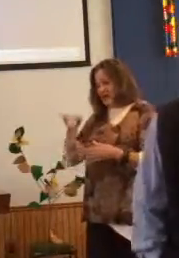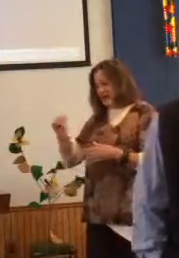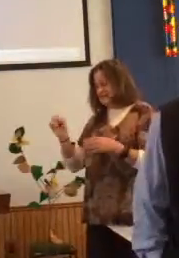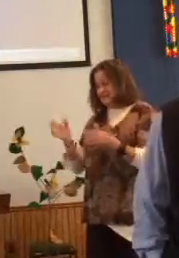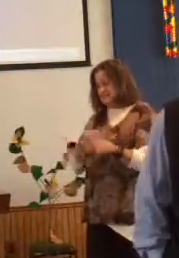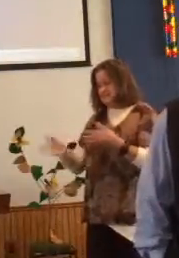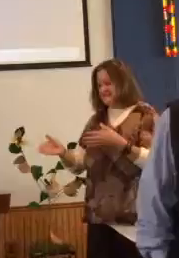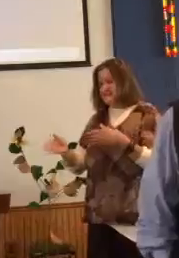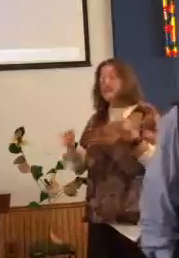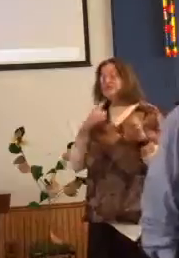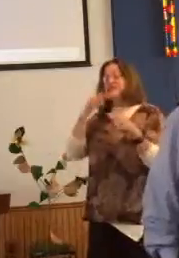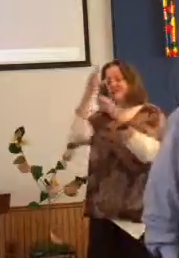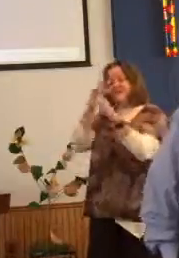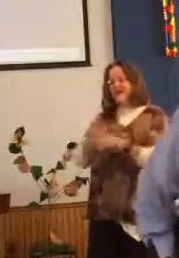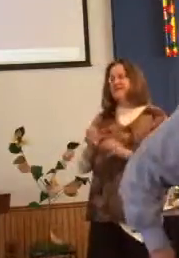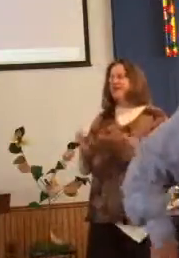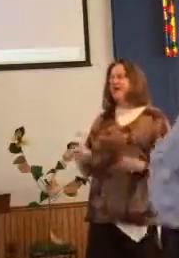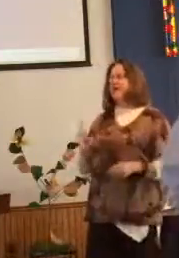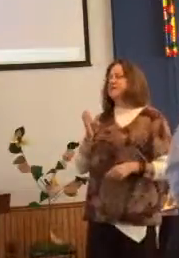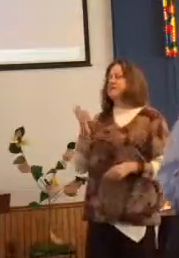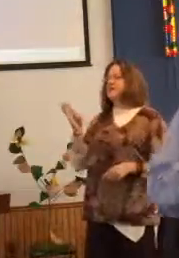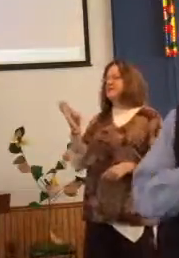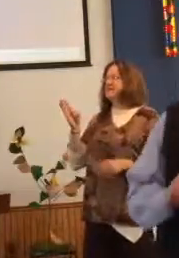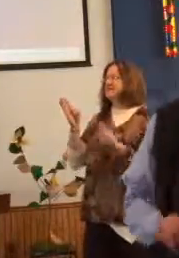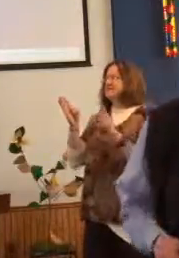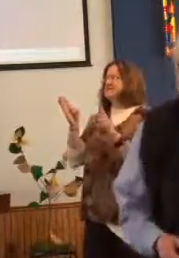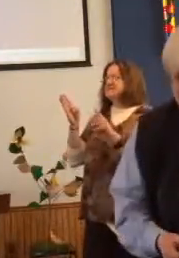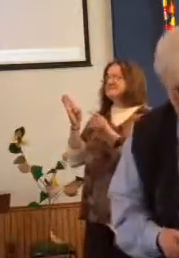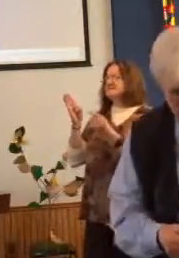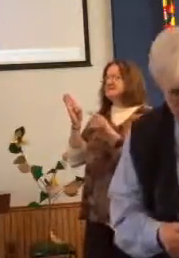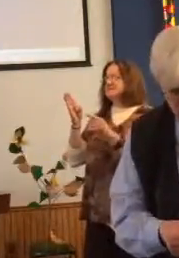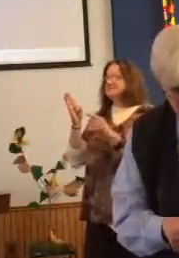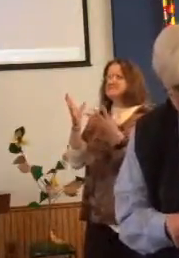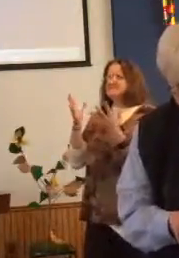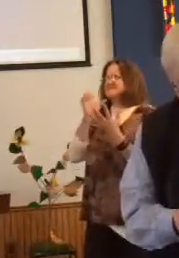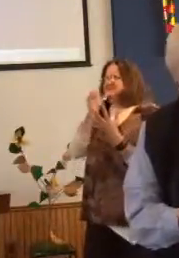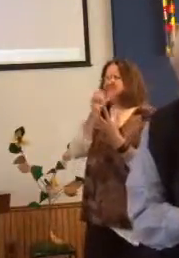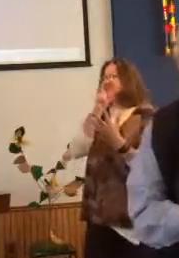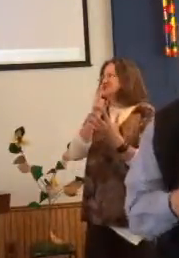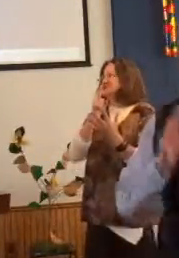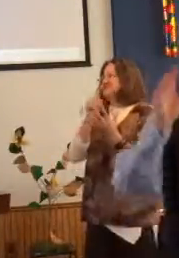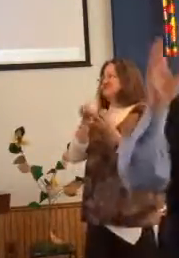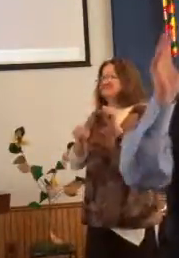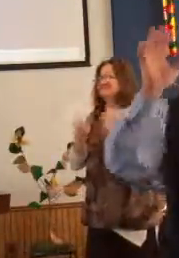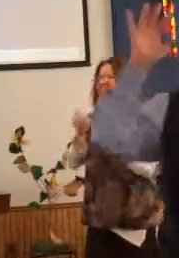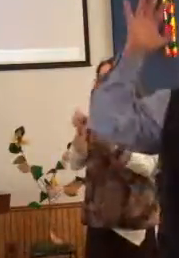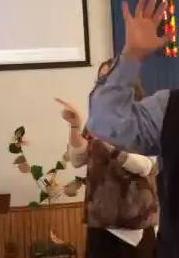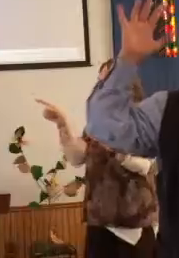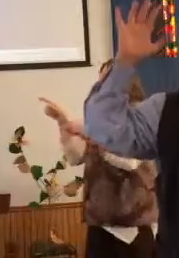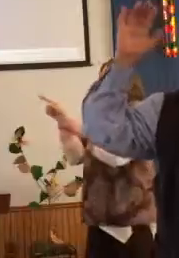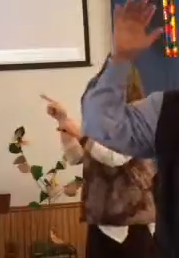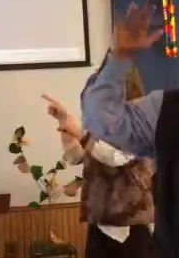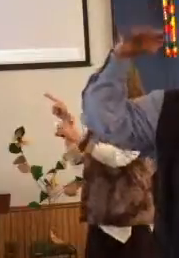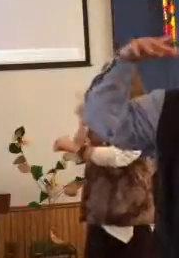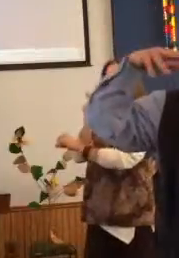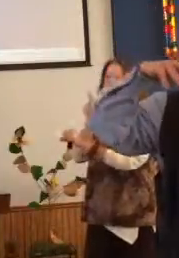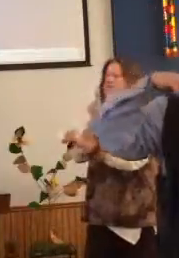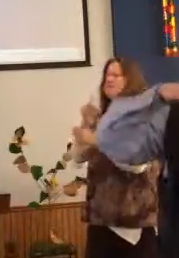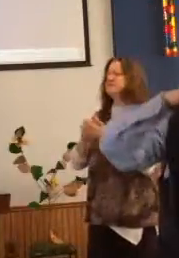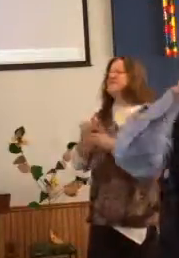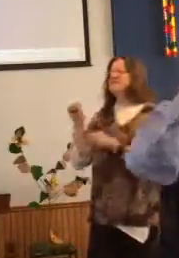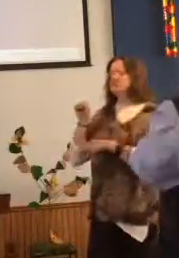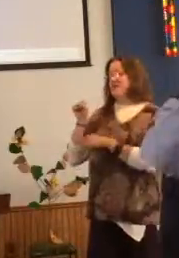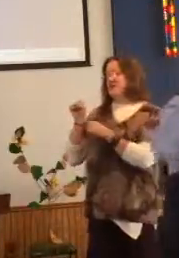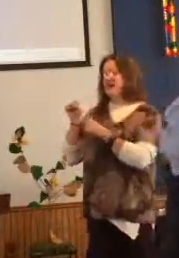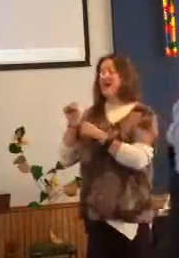can waver. We second guess ourselves. You know, Stripe began to do